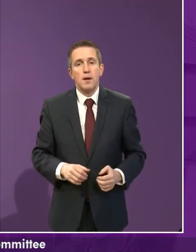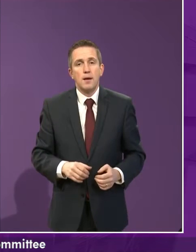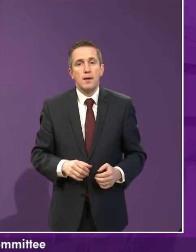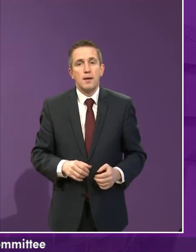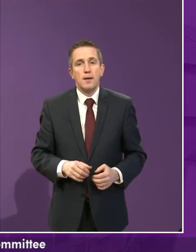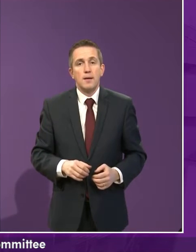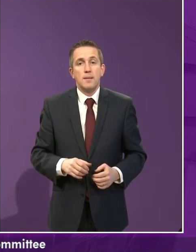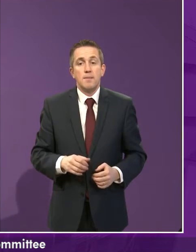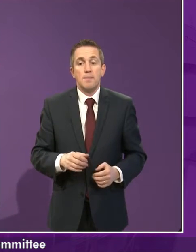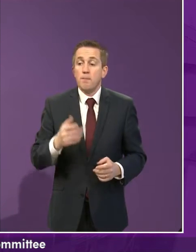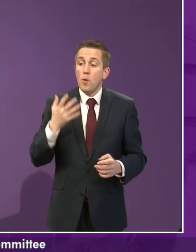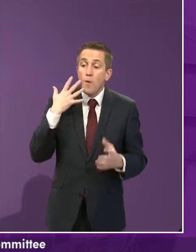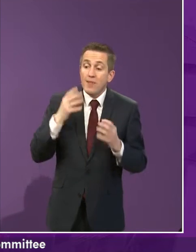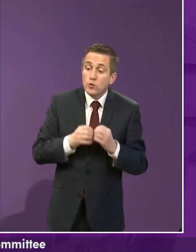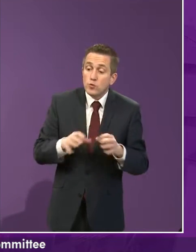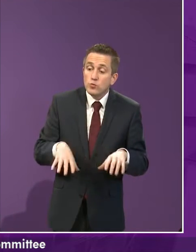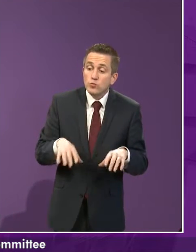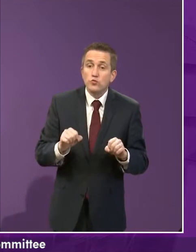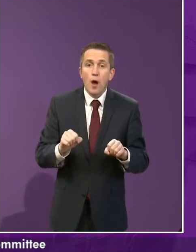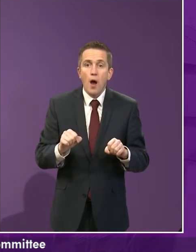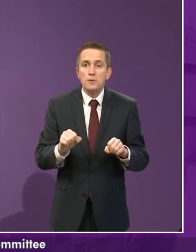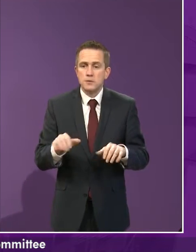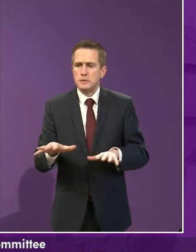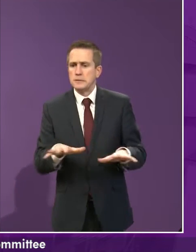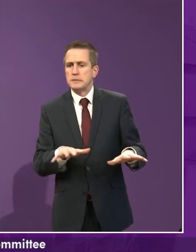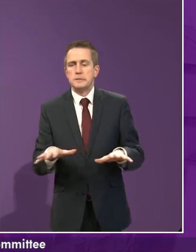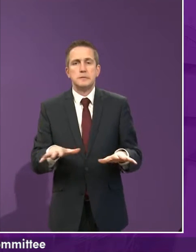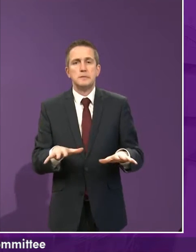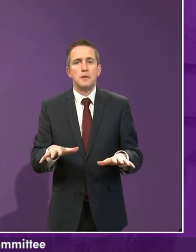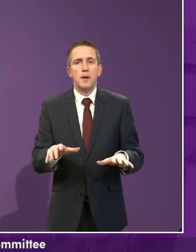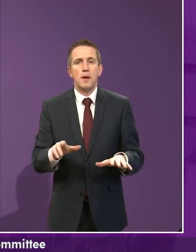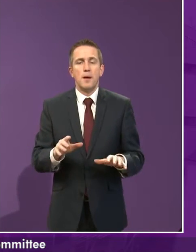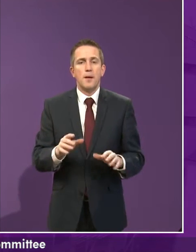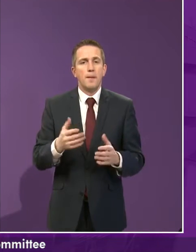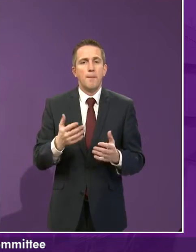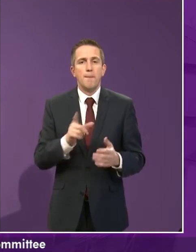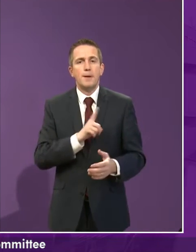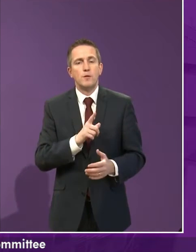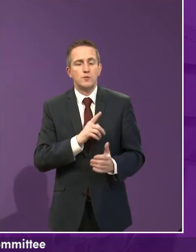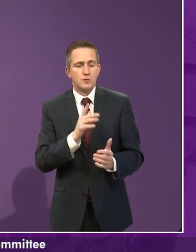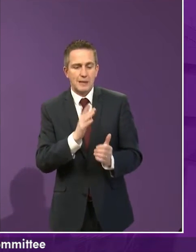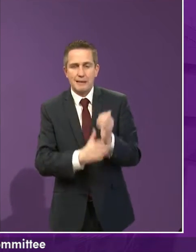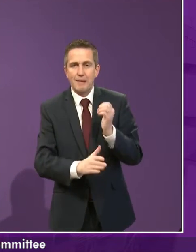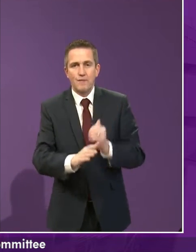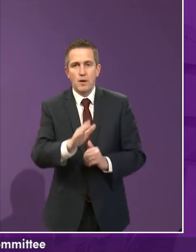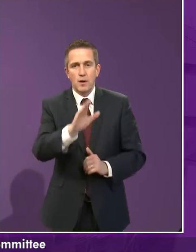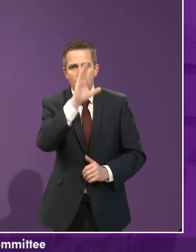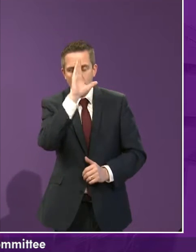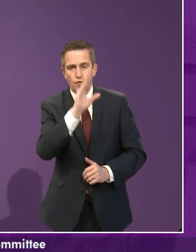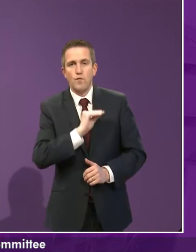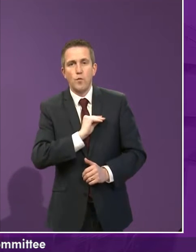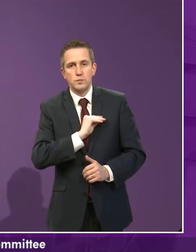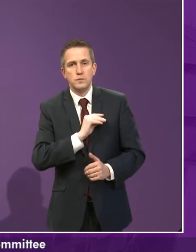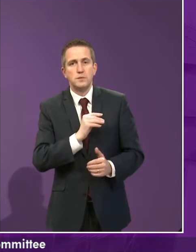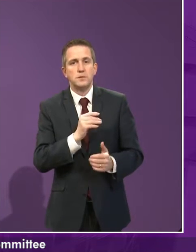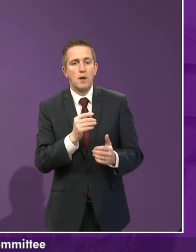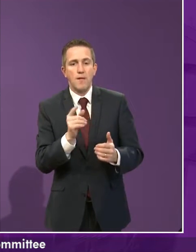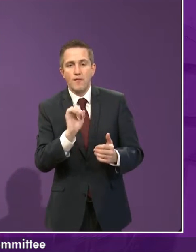the best experience that they might have had in the lead up to university entry, because we've not been able to give